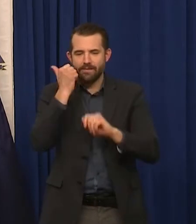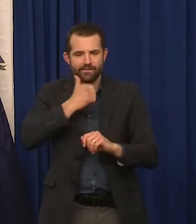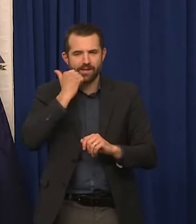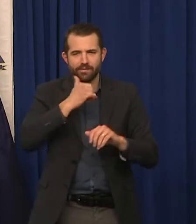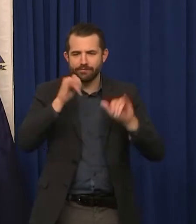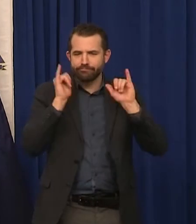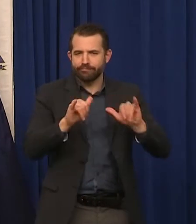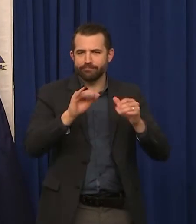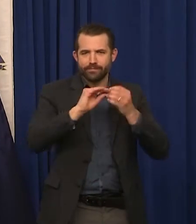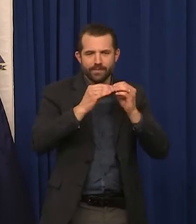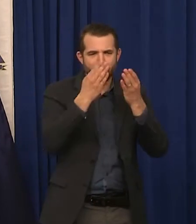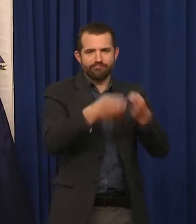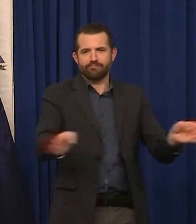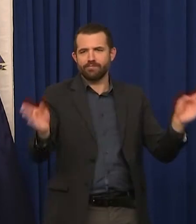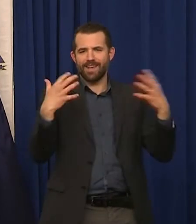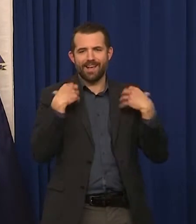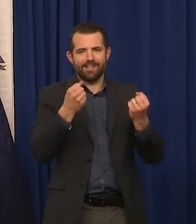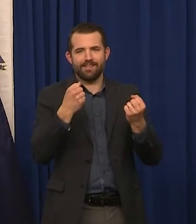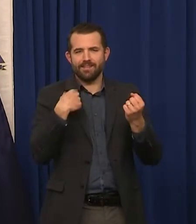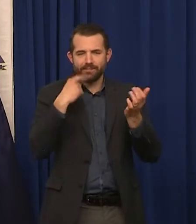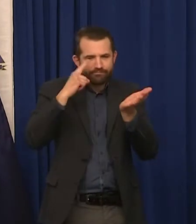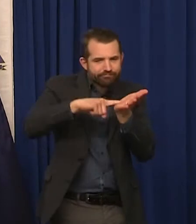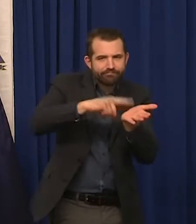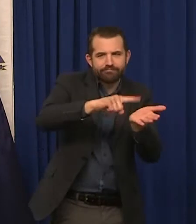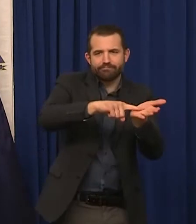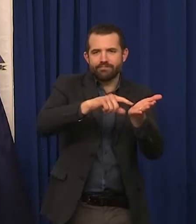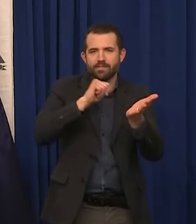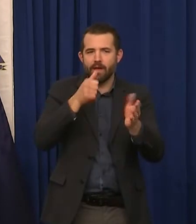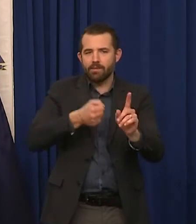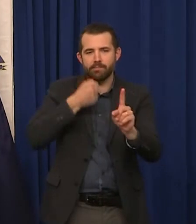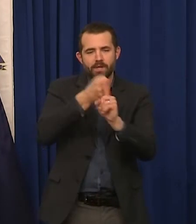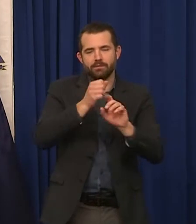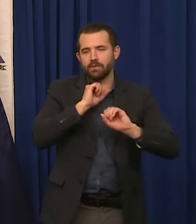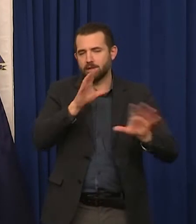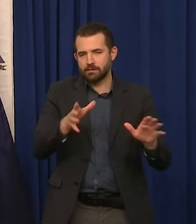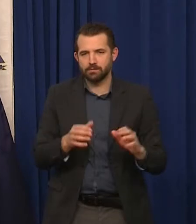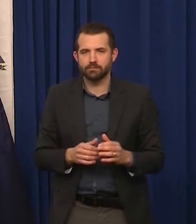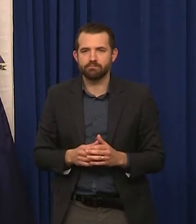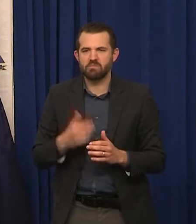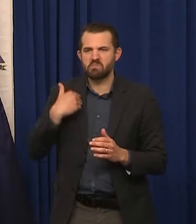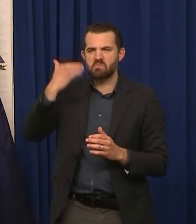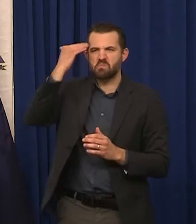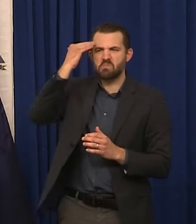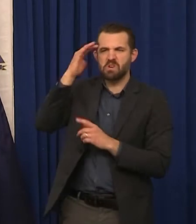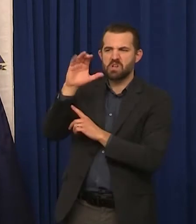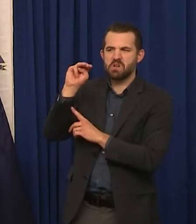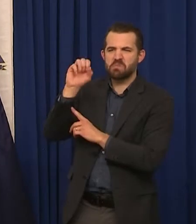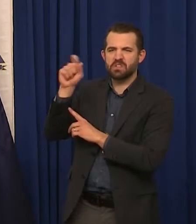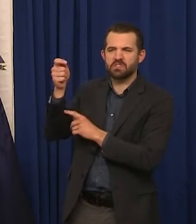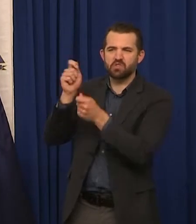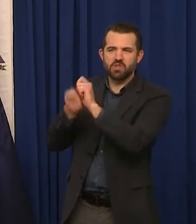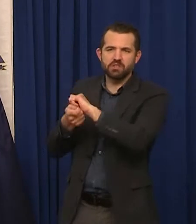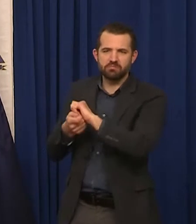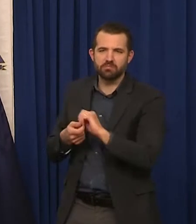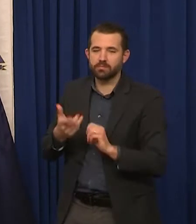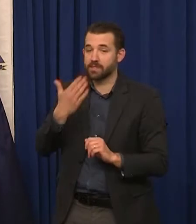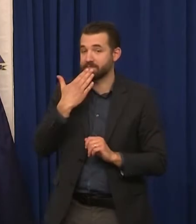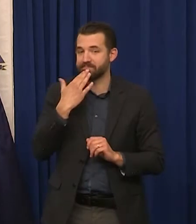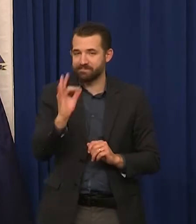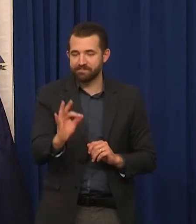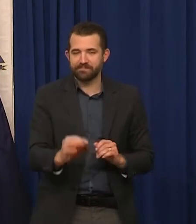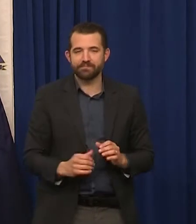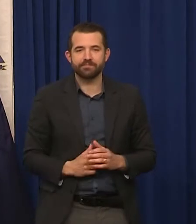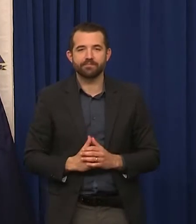public health epidemiological investigation. But again, certainly we are aware of that CMS change. So thanks for that question,